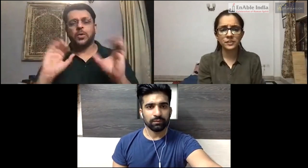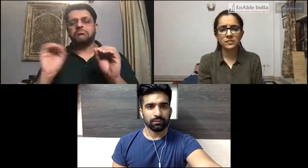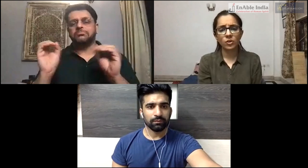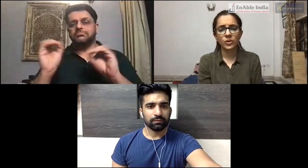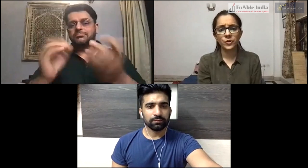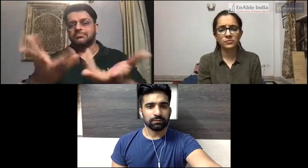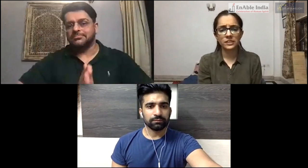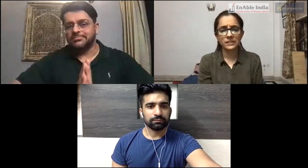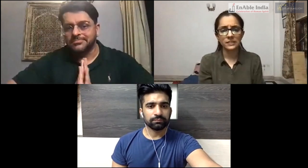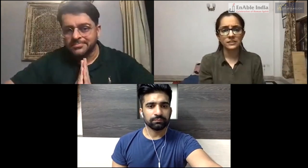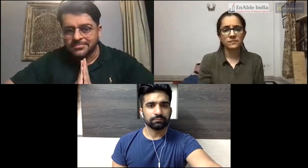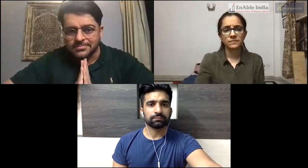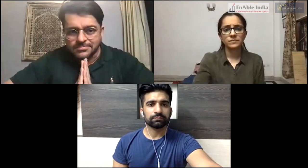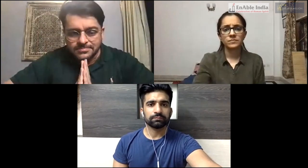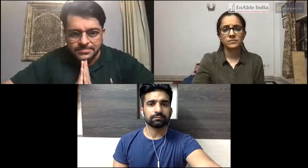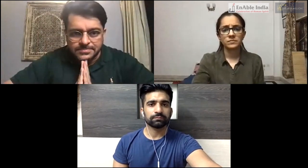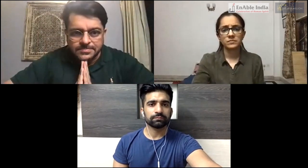of it, or no difficulty.